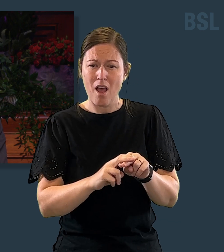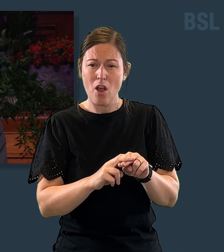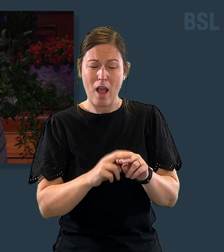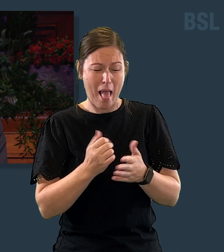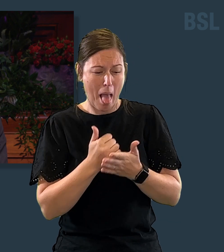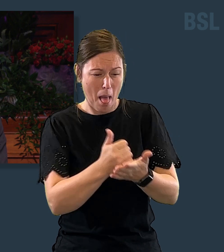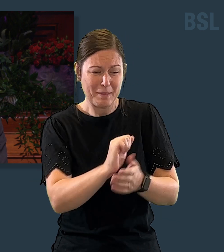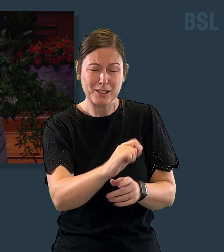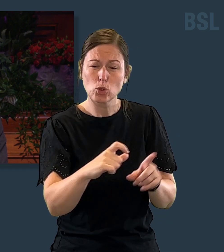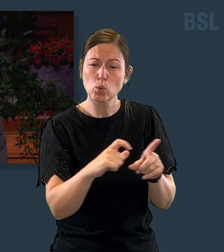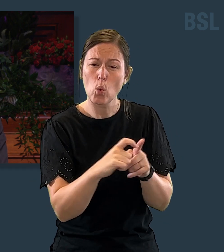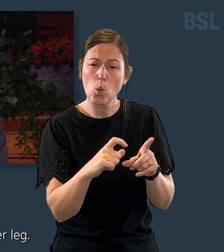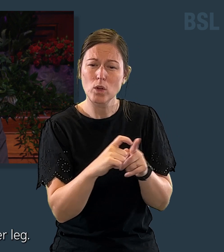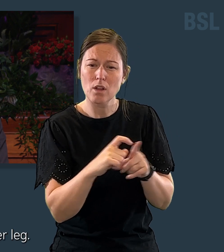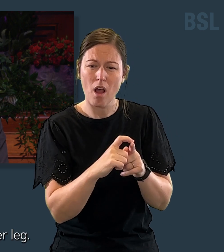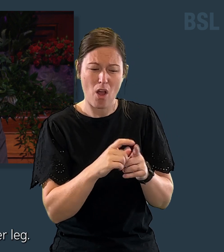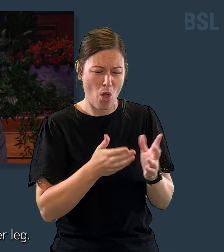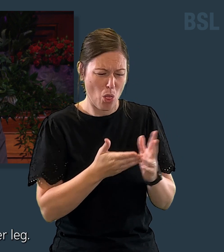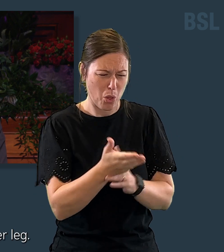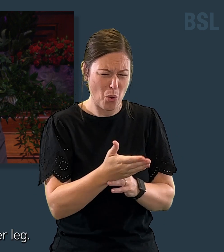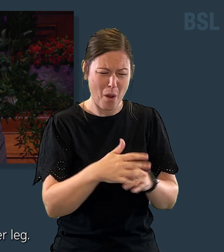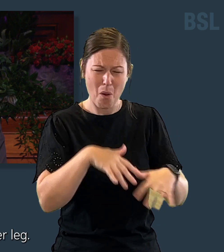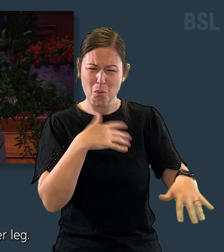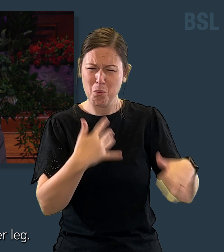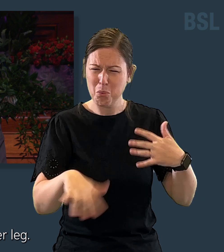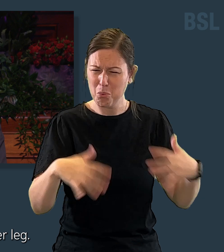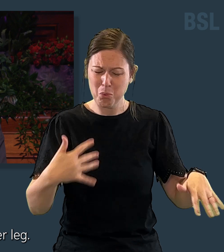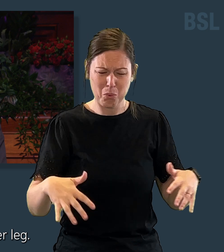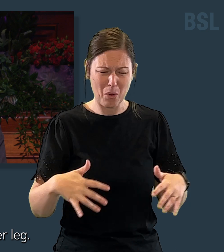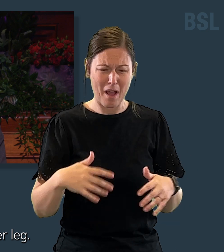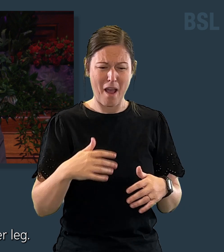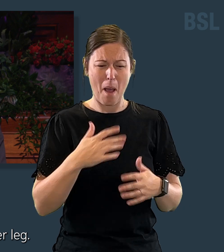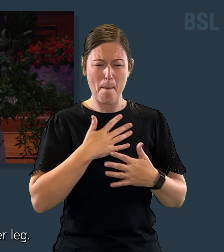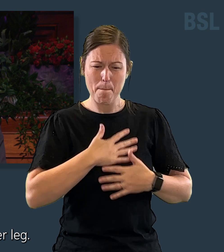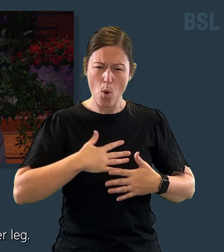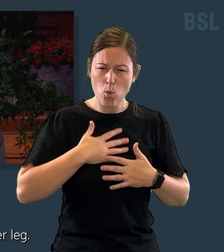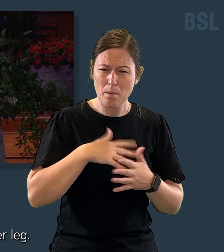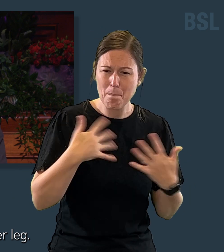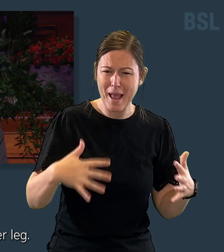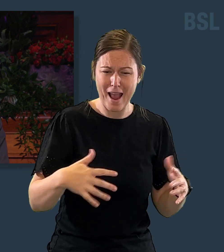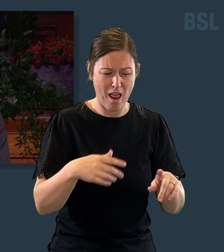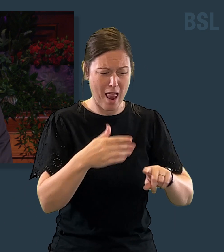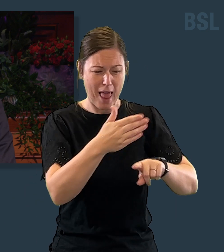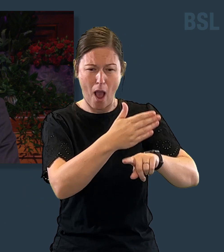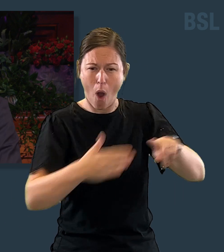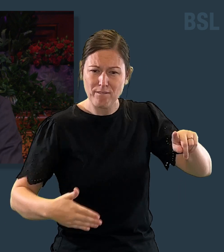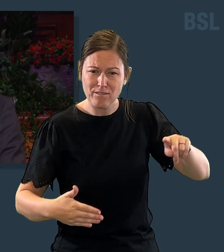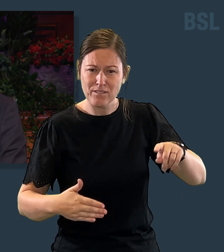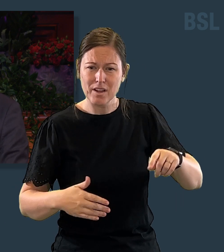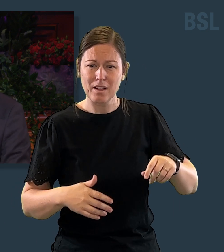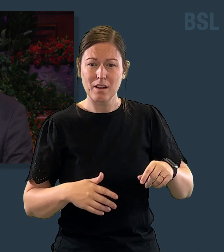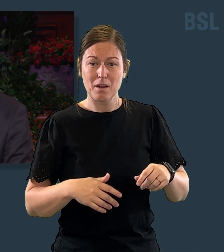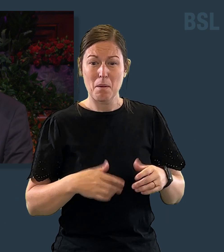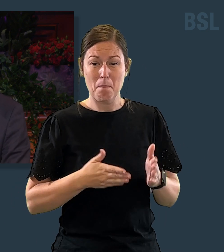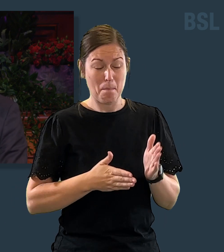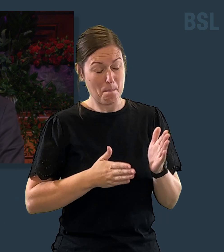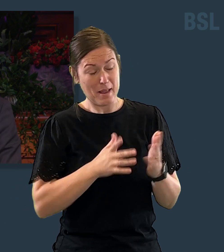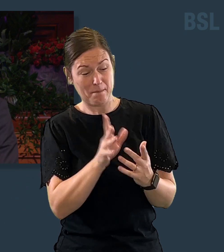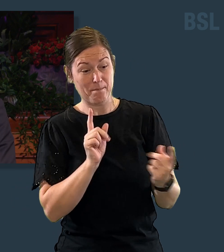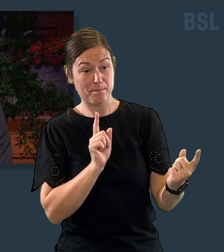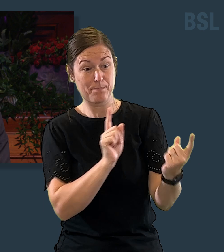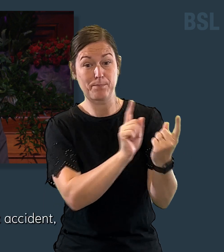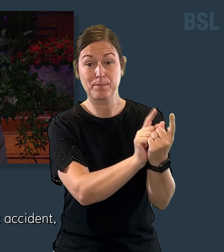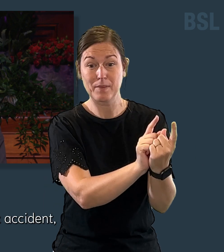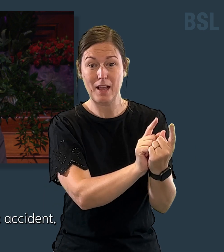to sustain his daughter through the physical and emotional pain of losing her leg. When El de Suarez visited Argentina